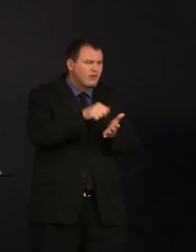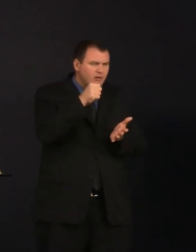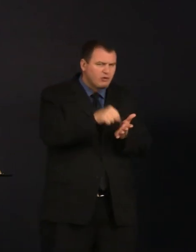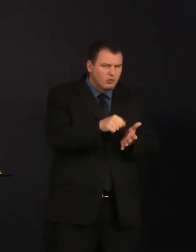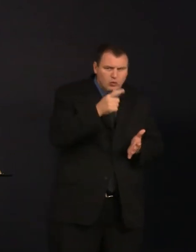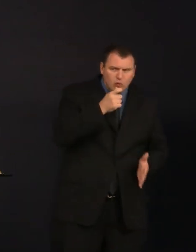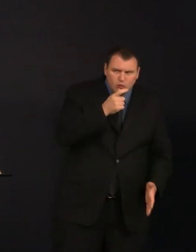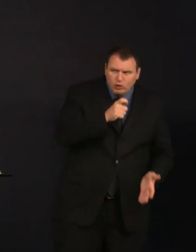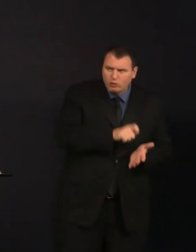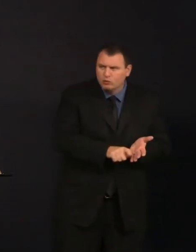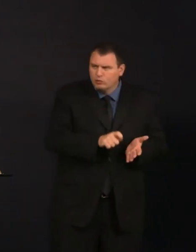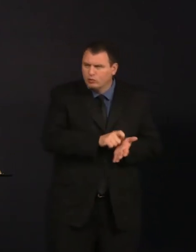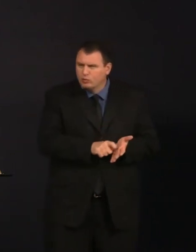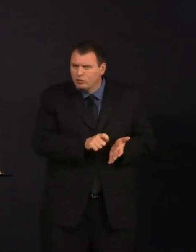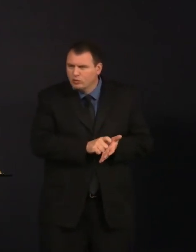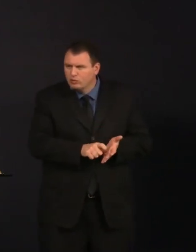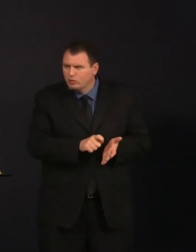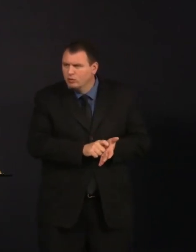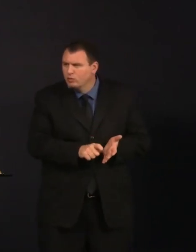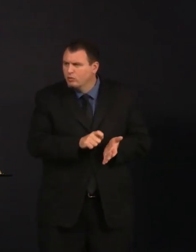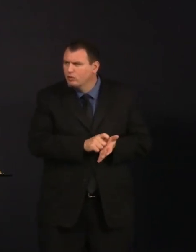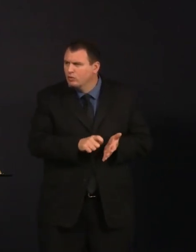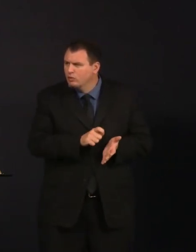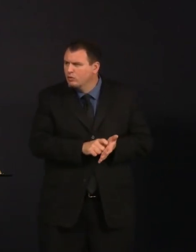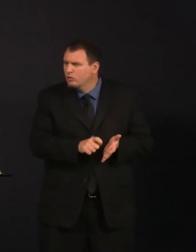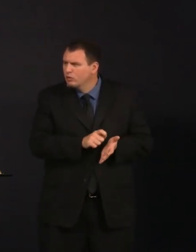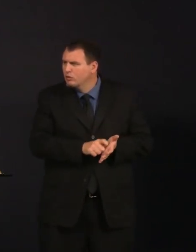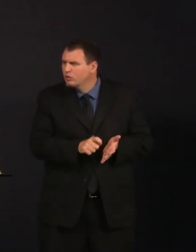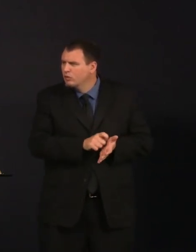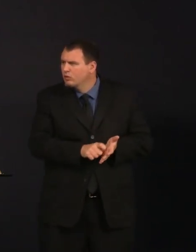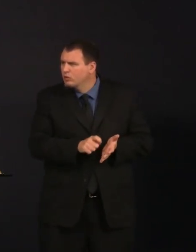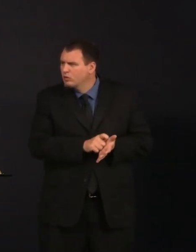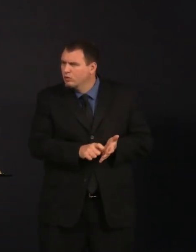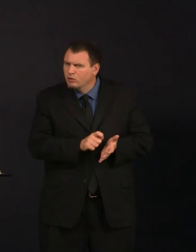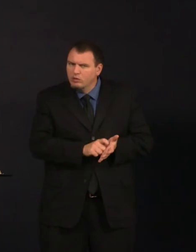Who wrote this letter? Who wrote the letter?